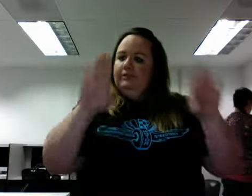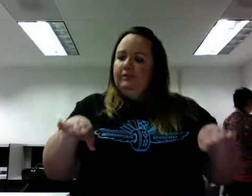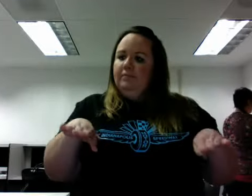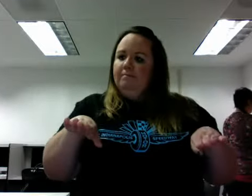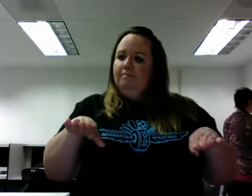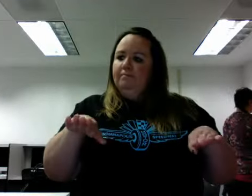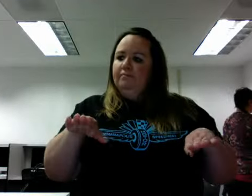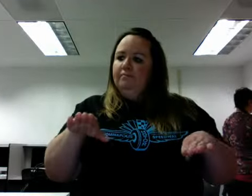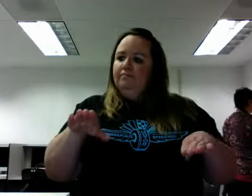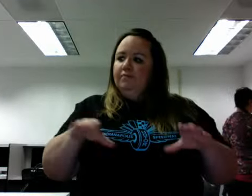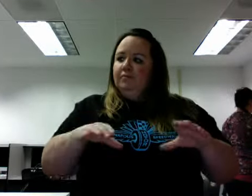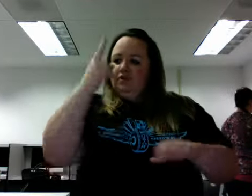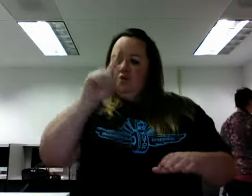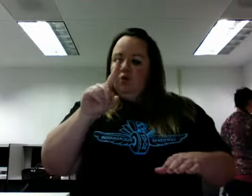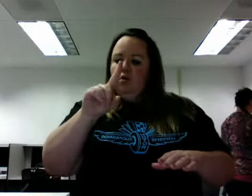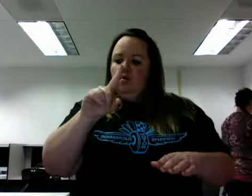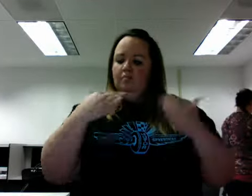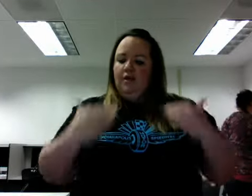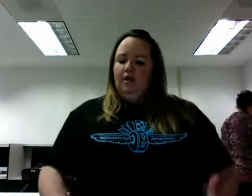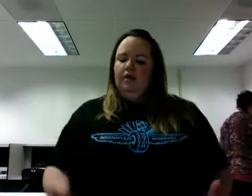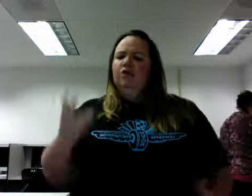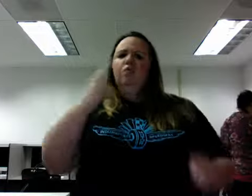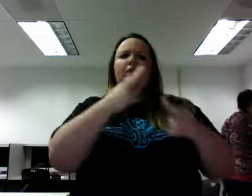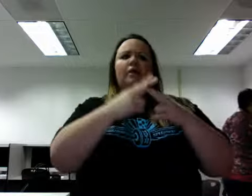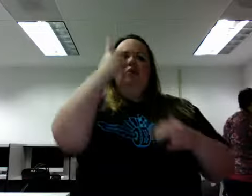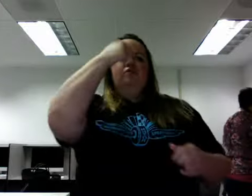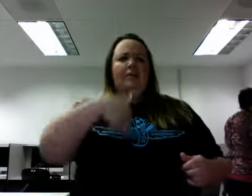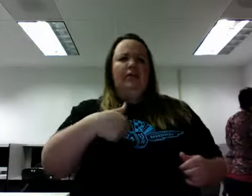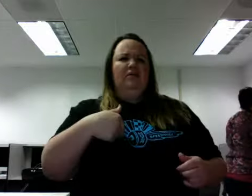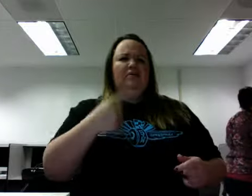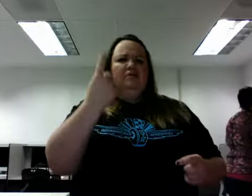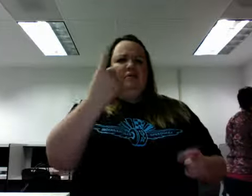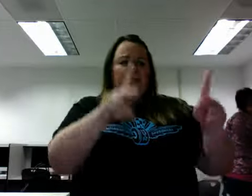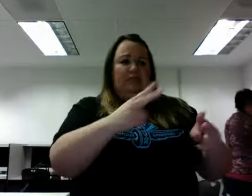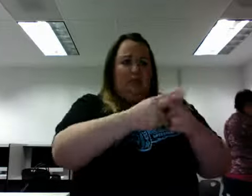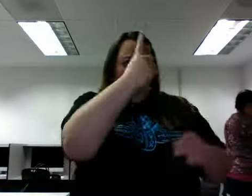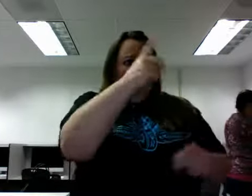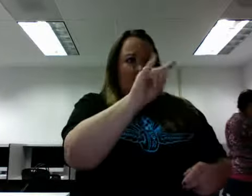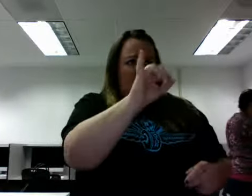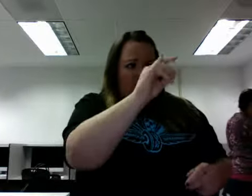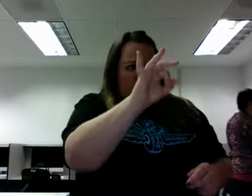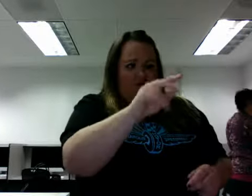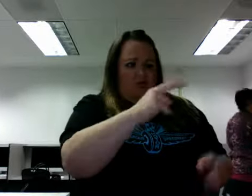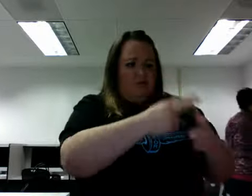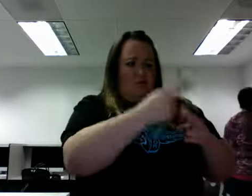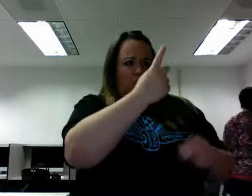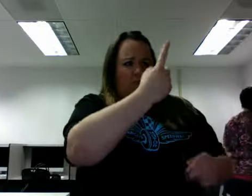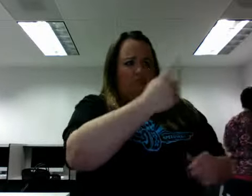name one for me? Can someone name one? Tiffany? Okay, the bone system allows for movement. Let's write some of these